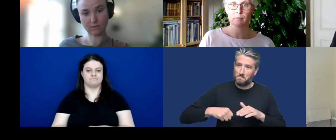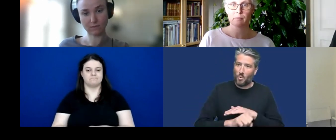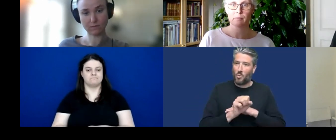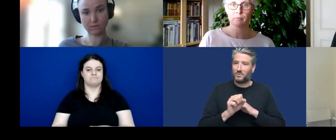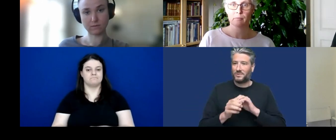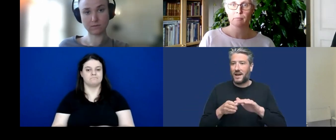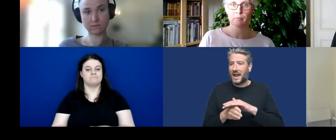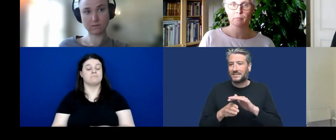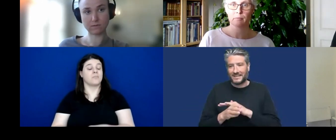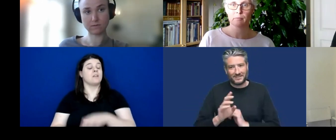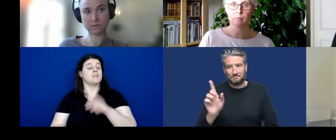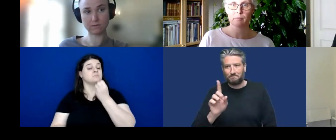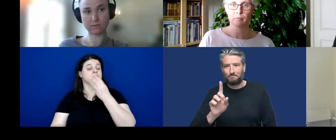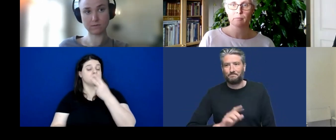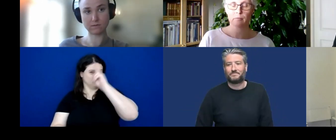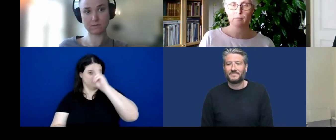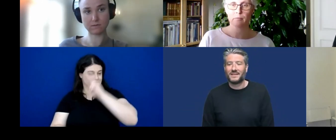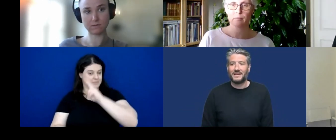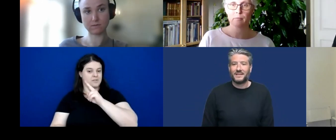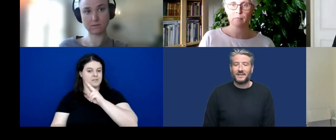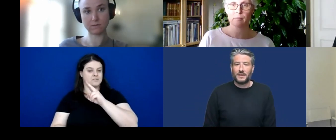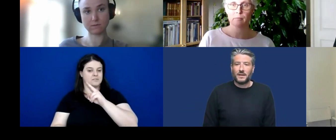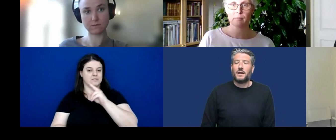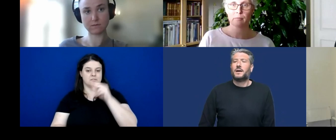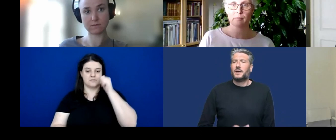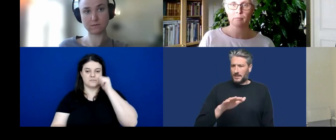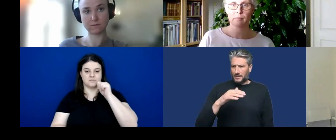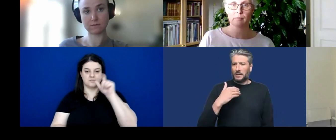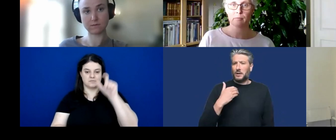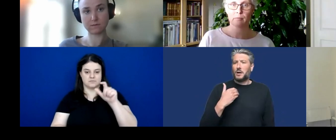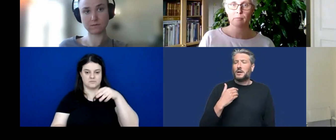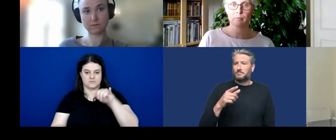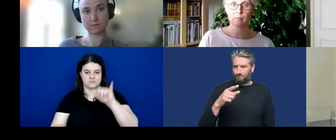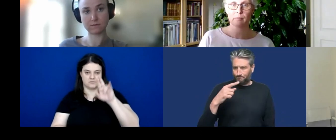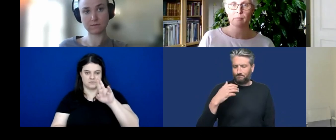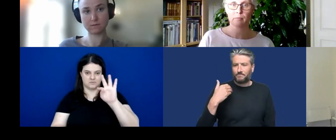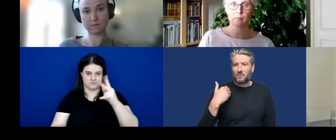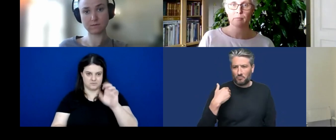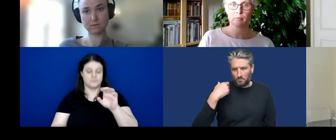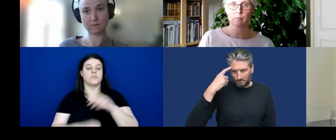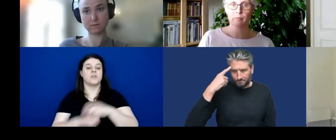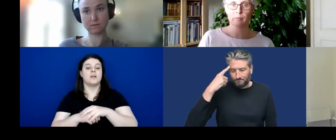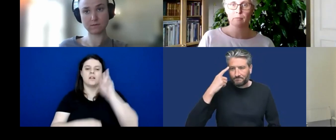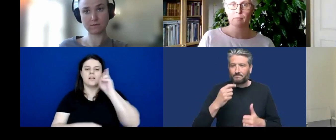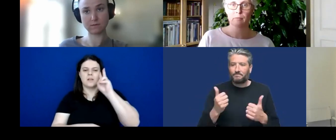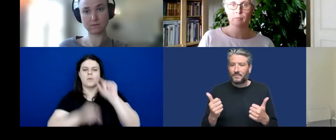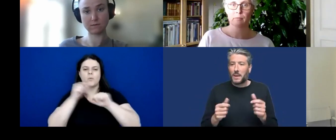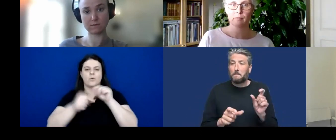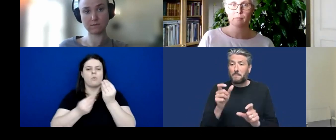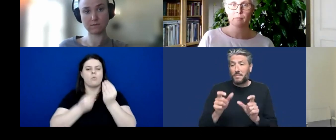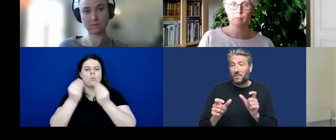This reminds me of, so some people have the philosophy that if you make something accessible, it